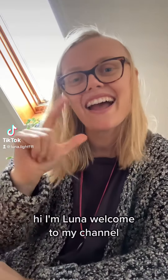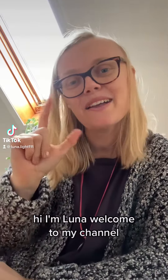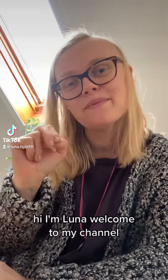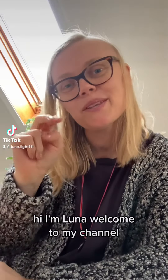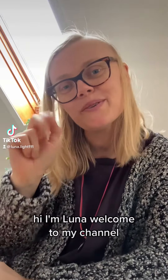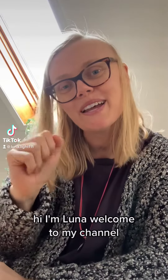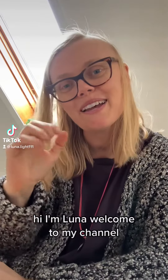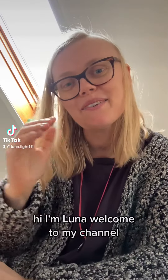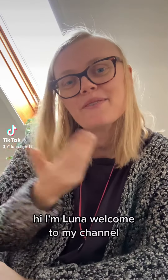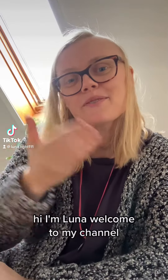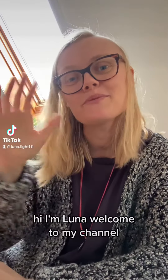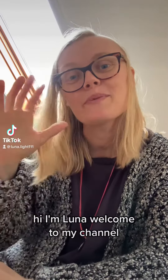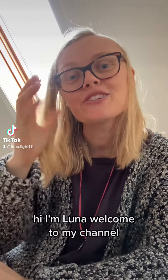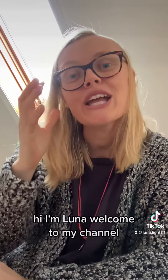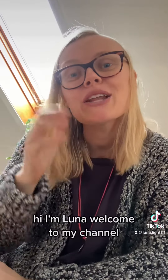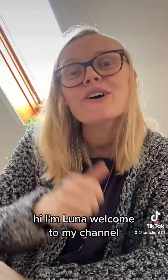I'm Luna. Welcome to my channel.